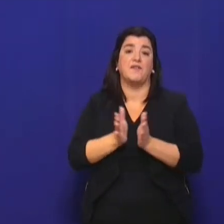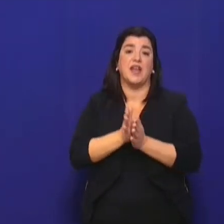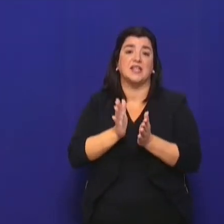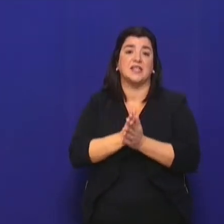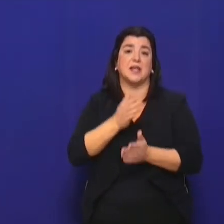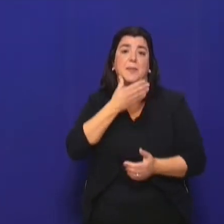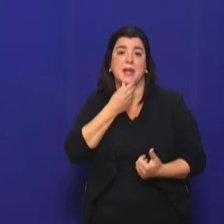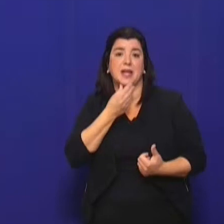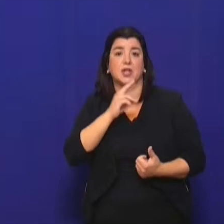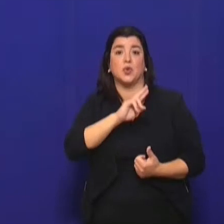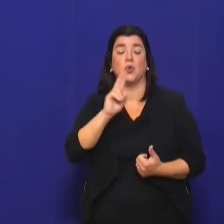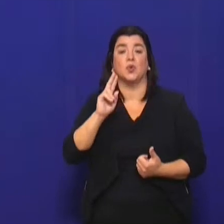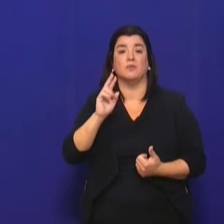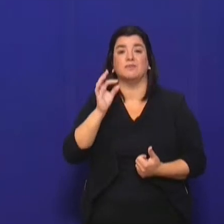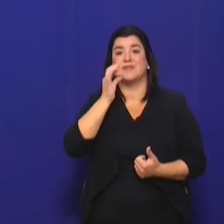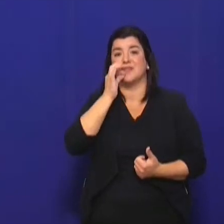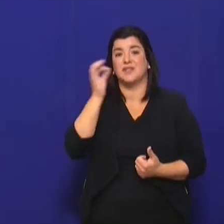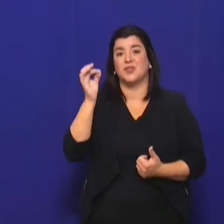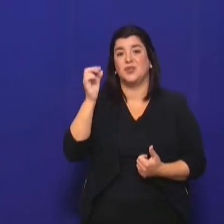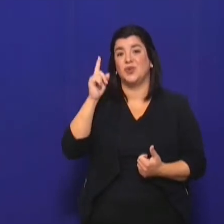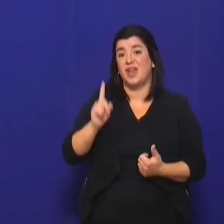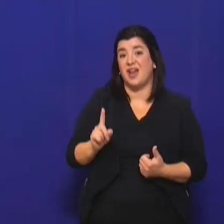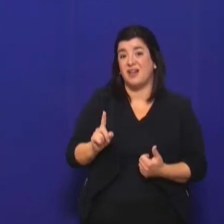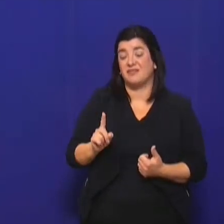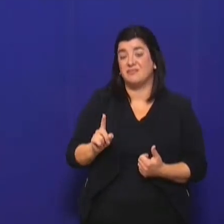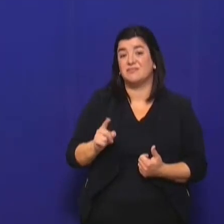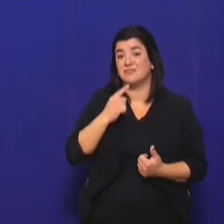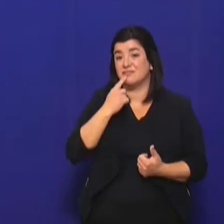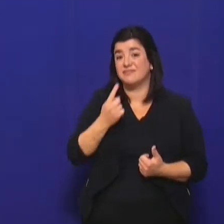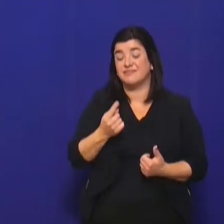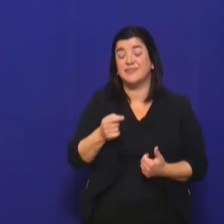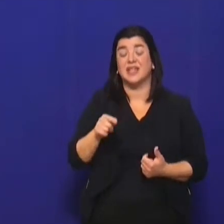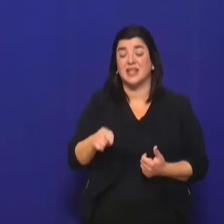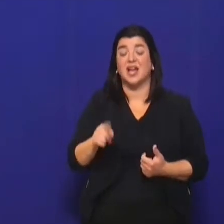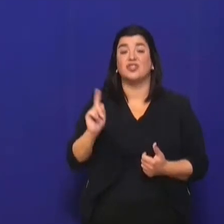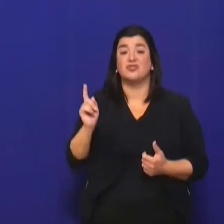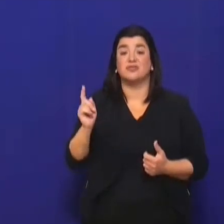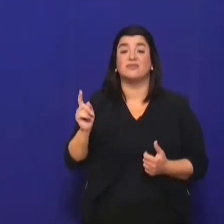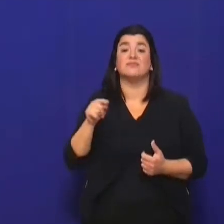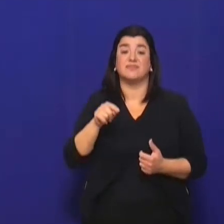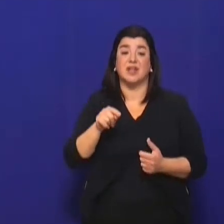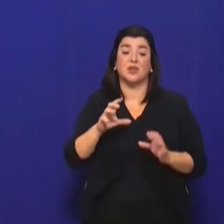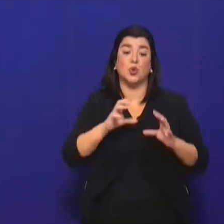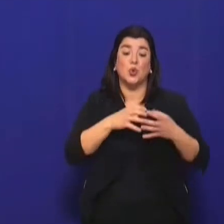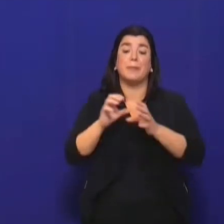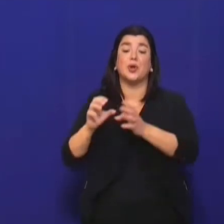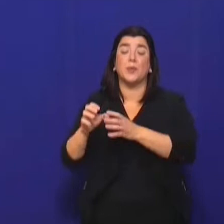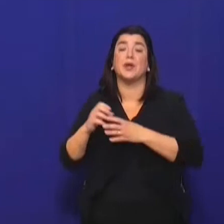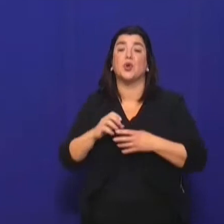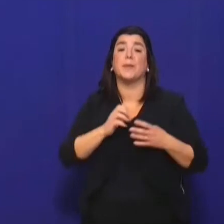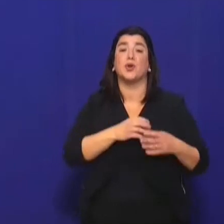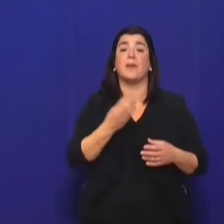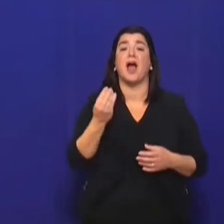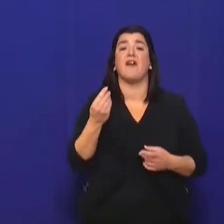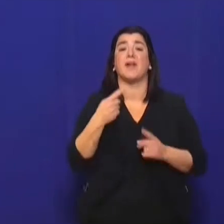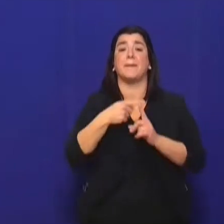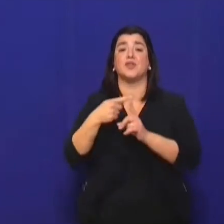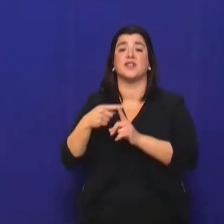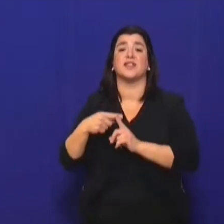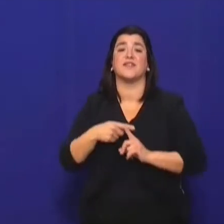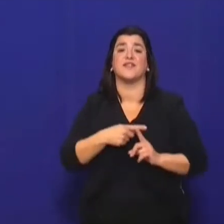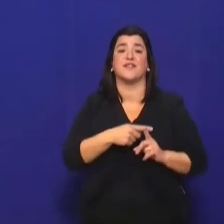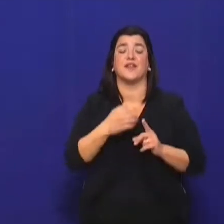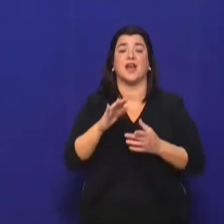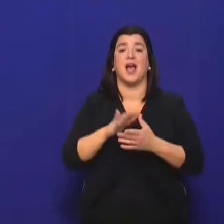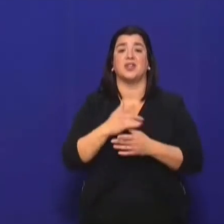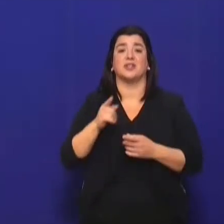u għadna qegħdin naraw dawn il-clusters li huma relatati ma' propju dawn il-festi. Kellna nies li